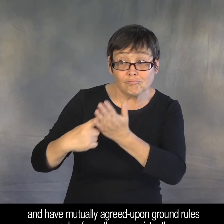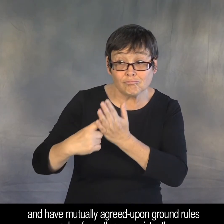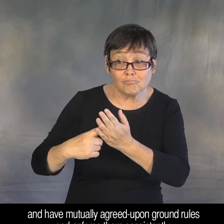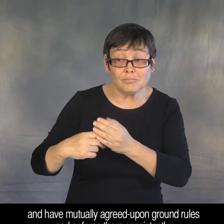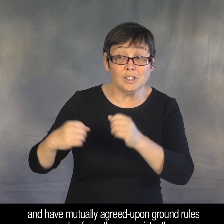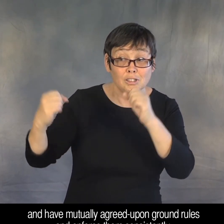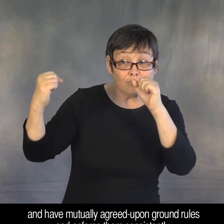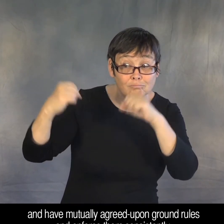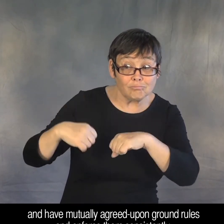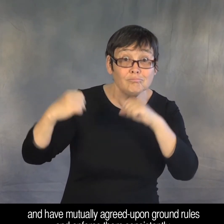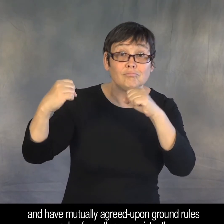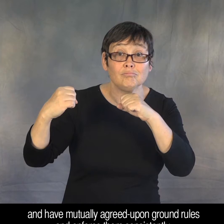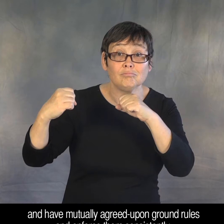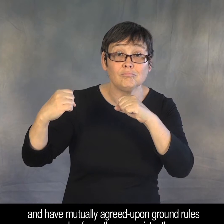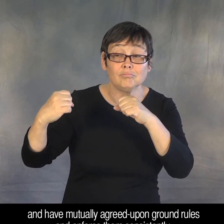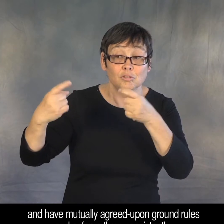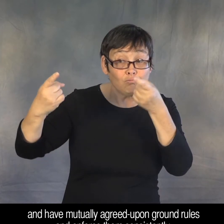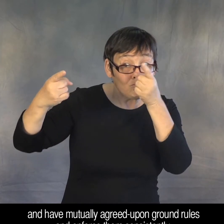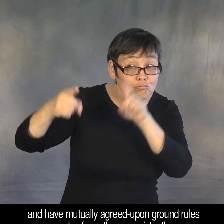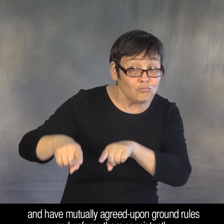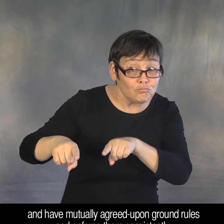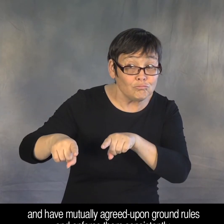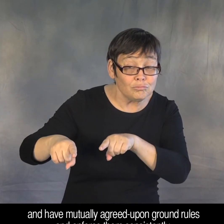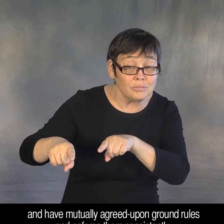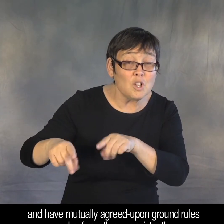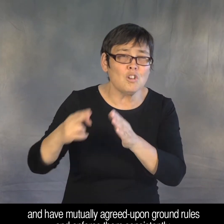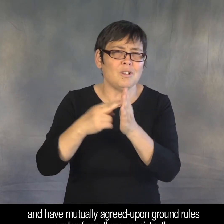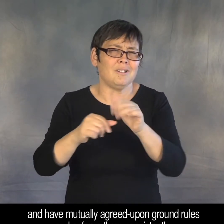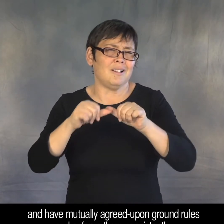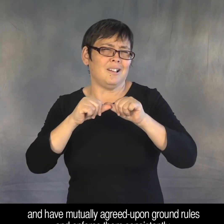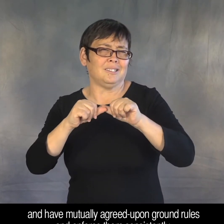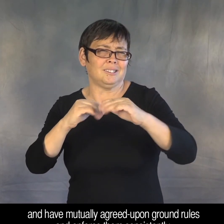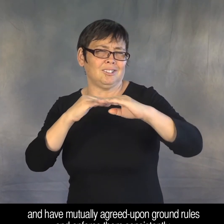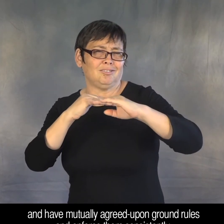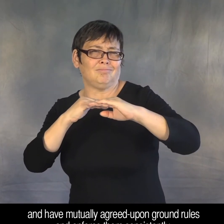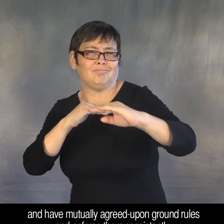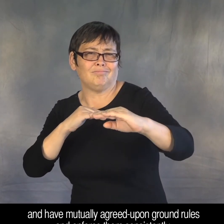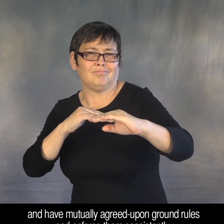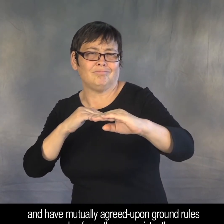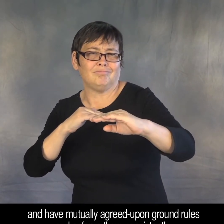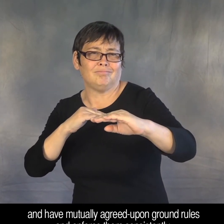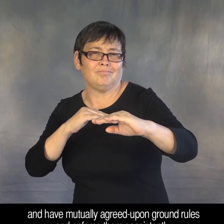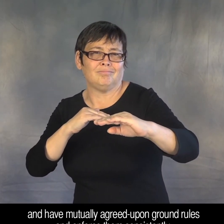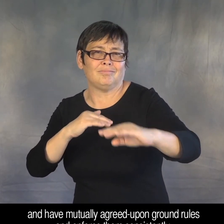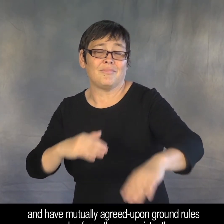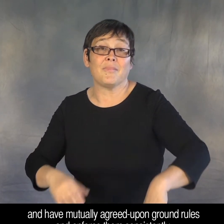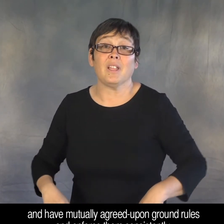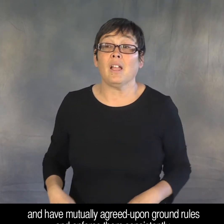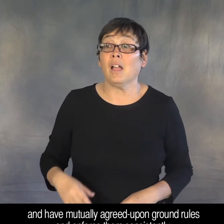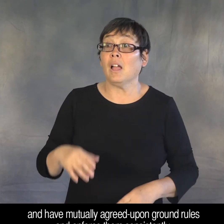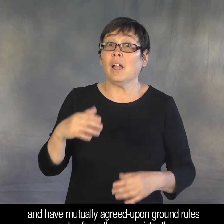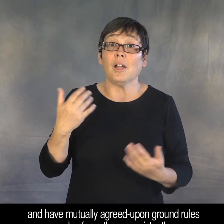And have mutually agreed upon ground rules and enforce them consistently.